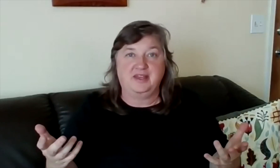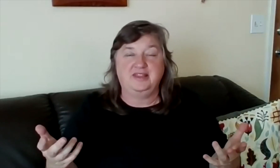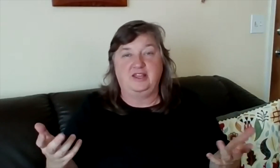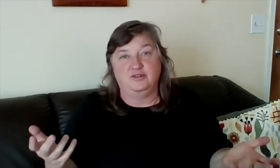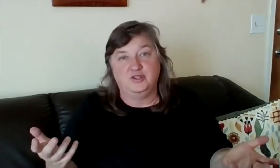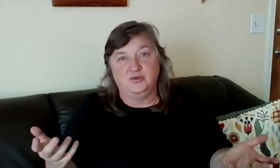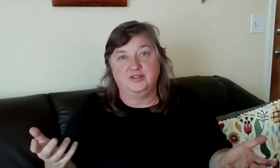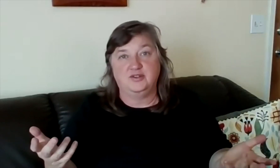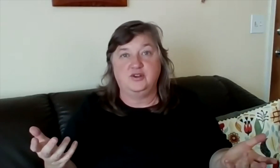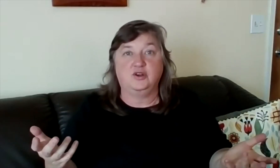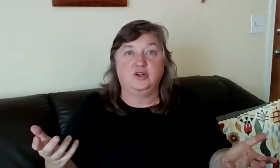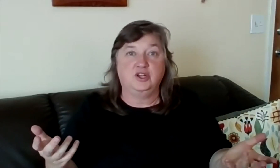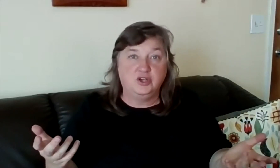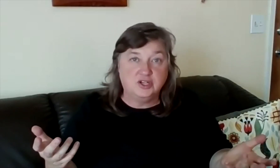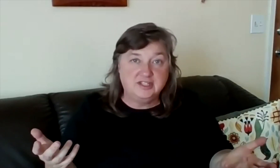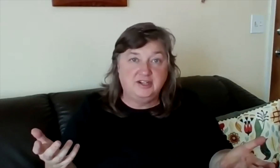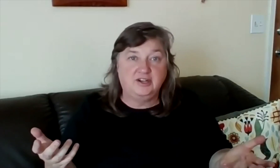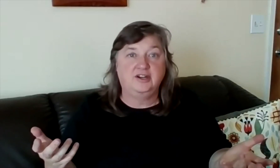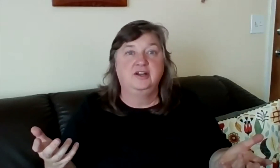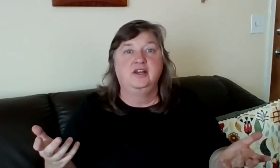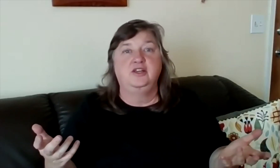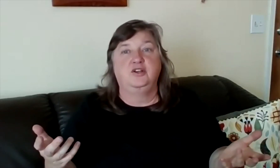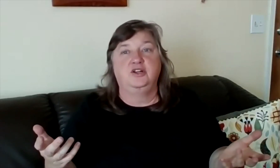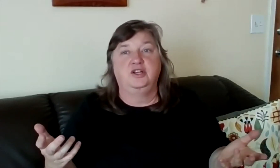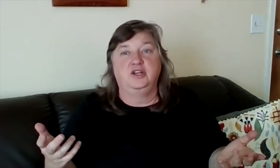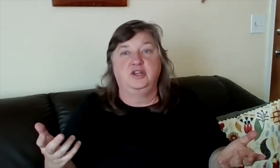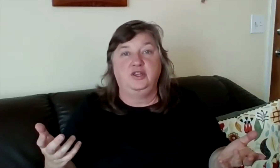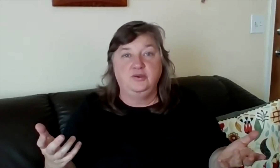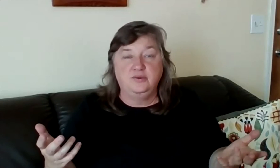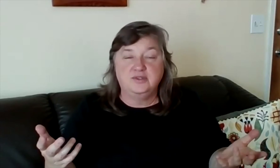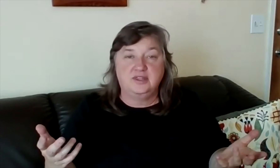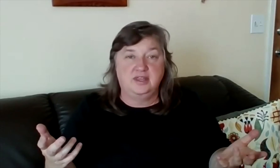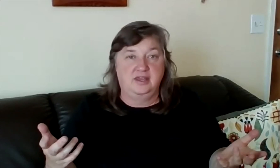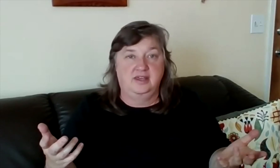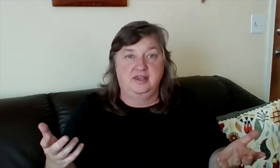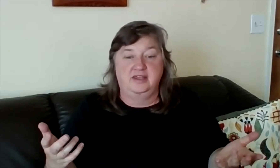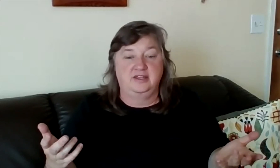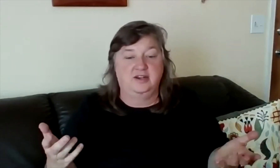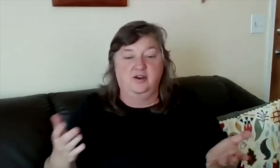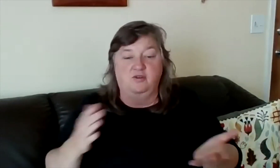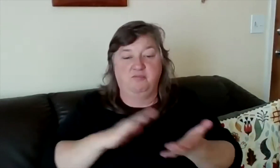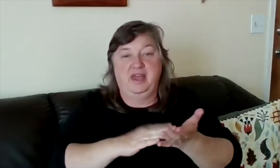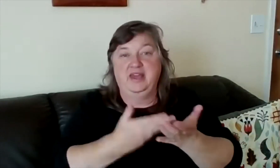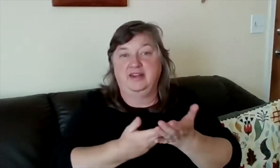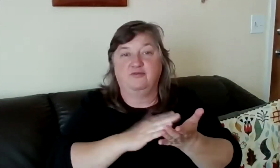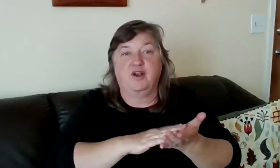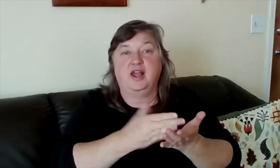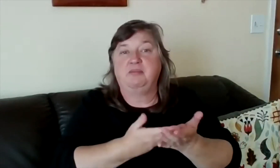that you're doing. So you're going to cook dinner, you're going to use the, you know, pan, the frying